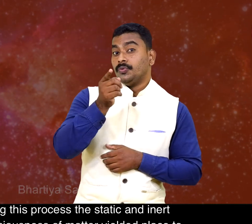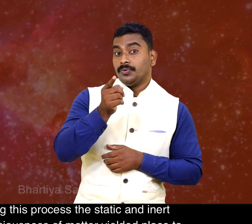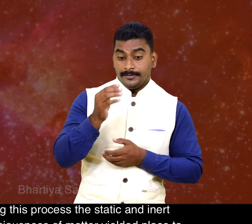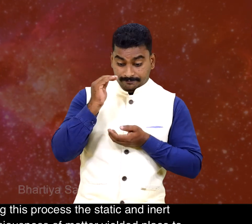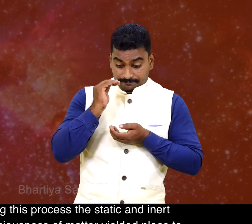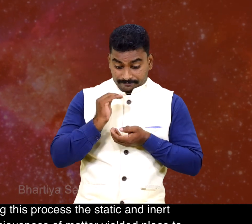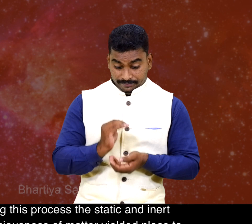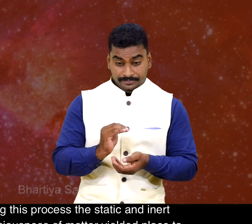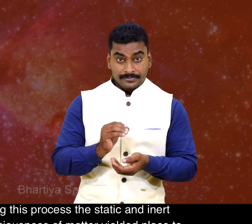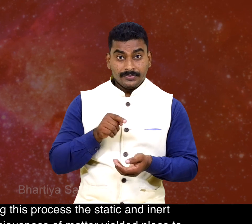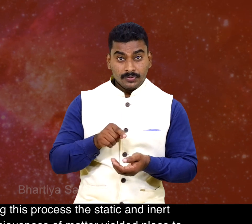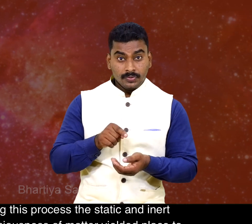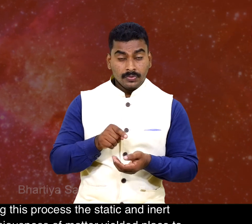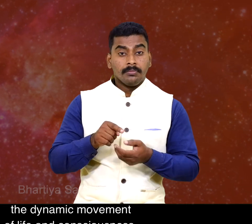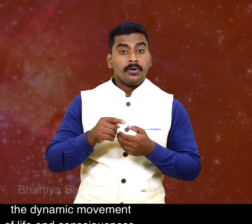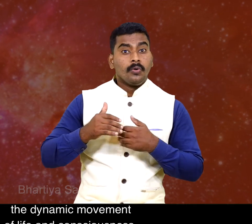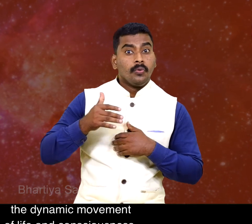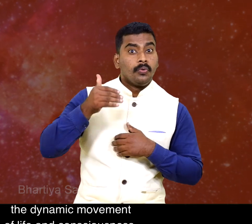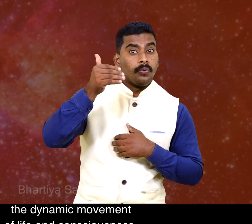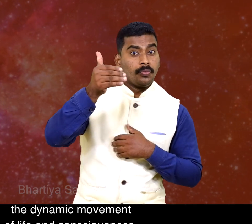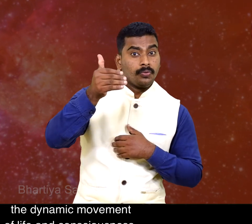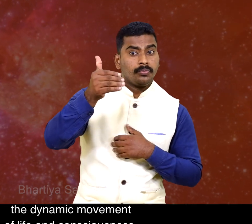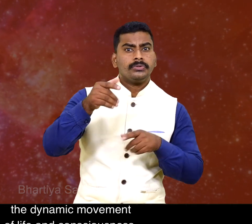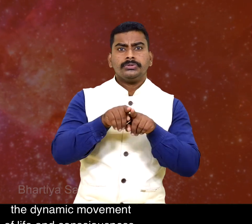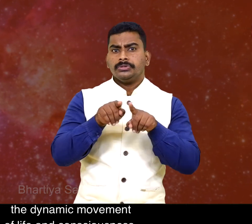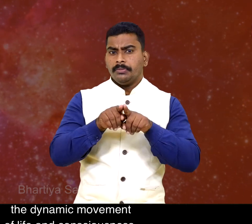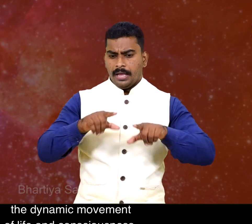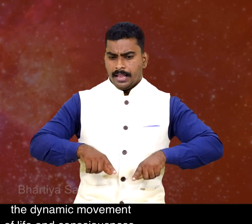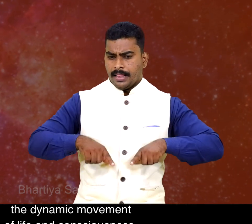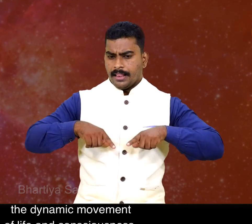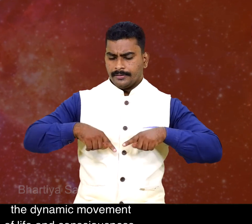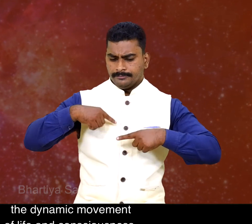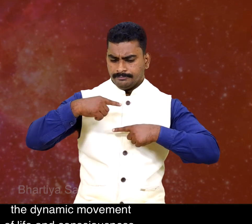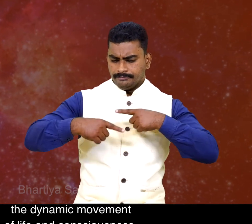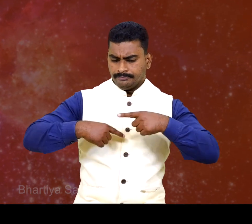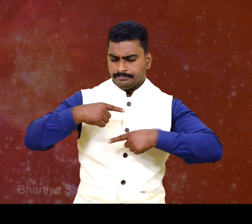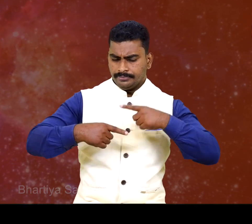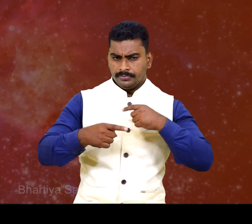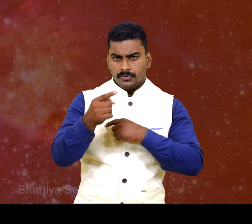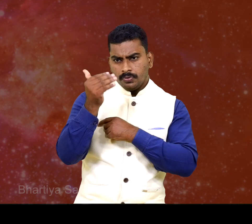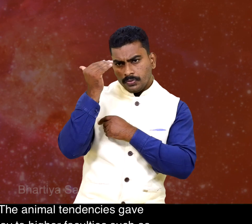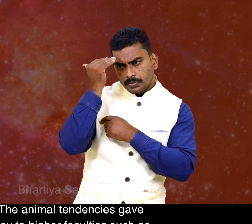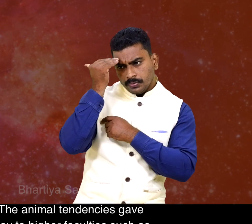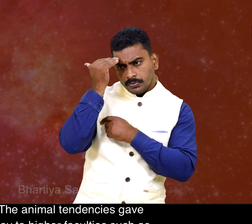matter yielded place to the dynamic movement of life and consciousness. The